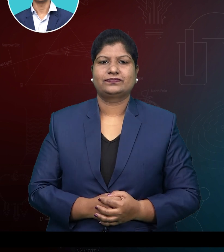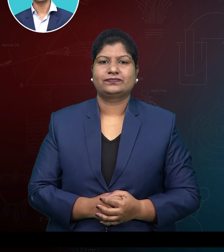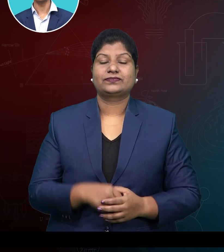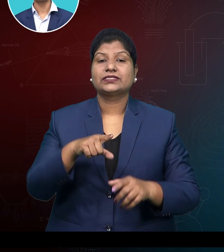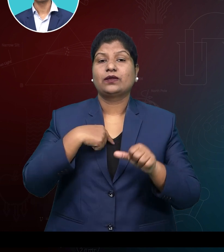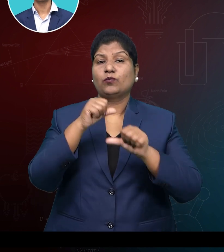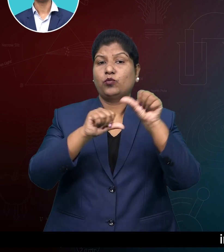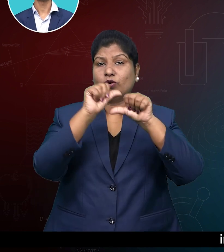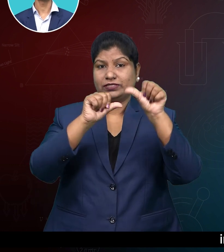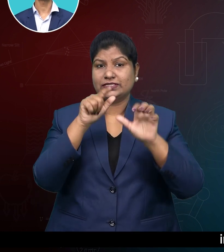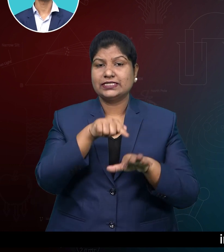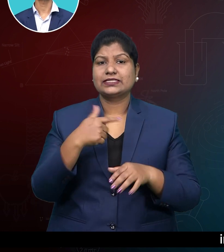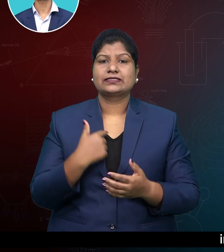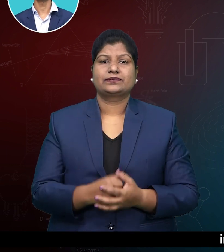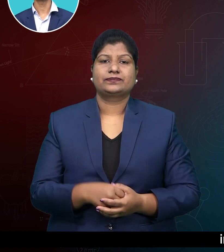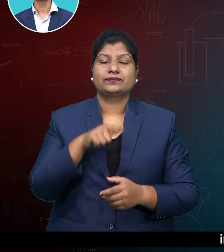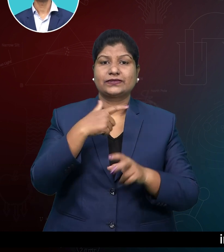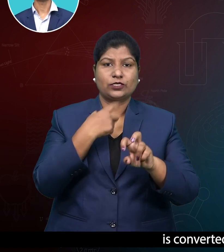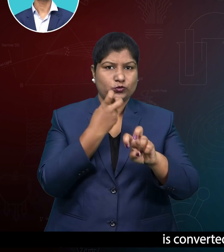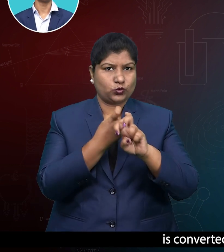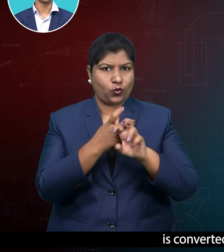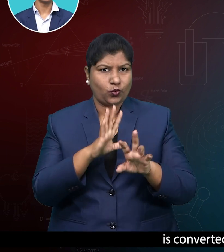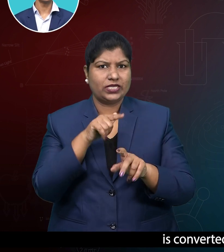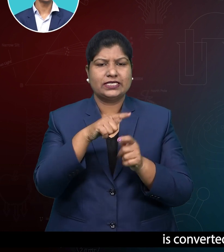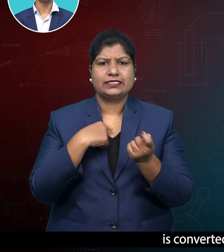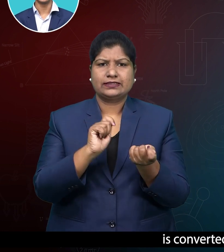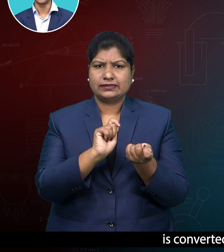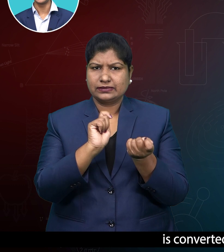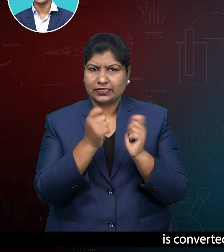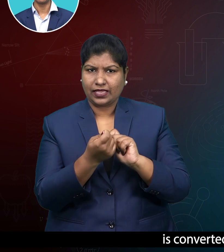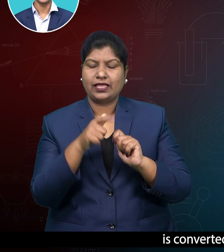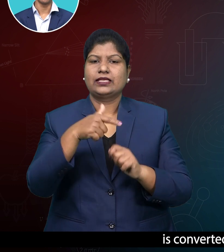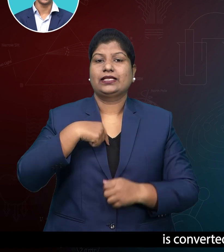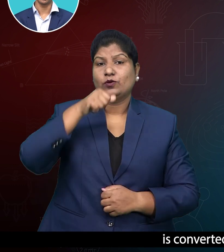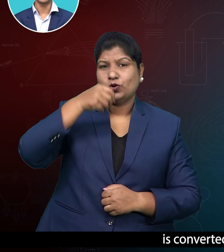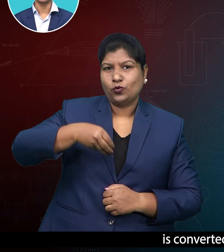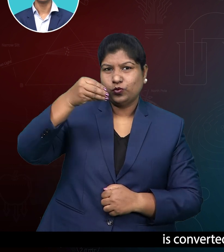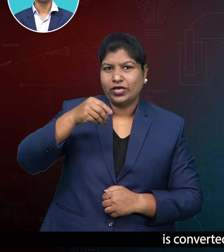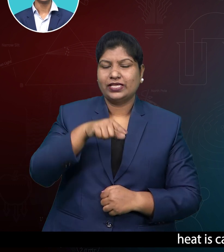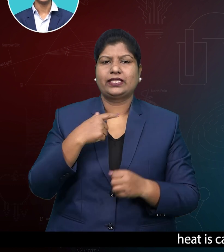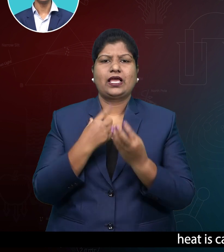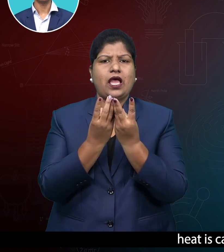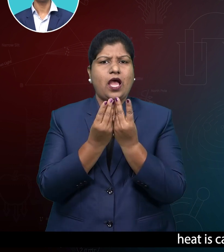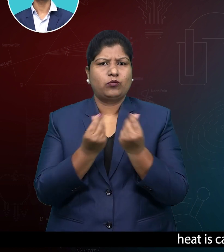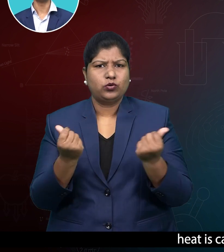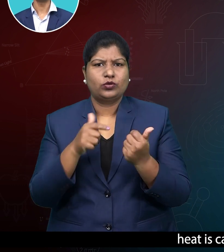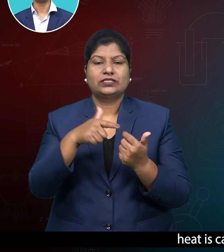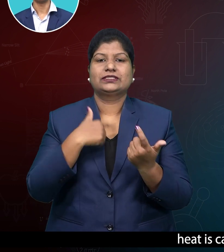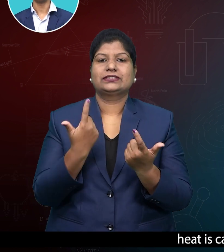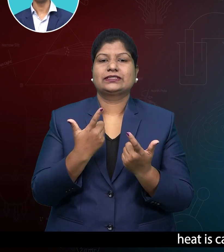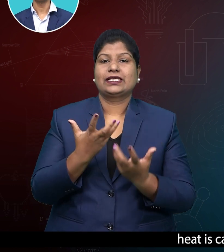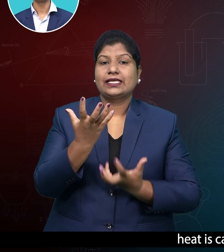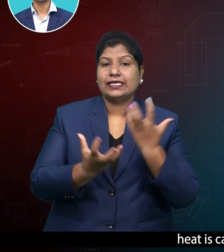The process in which a solid is converted to a liquid by absorbing heat is